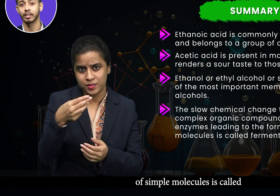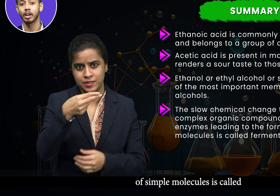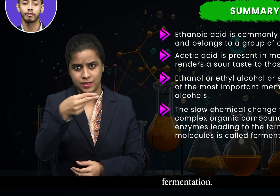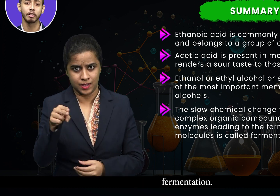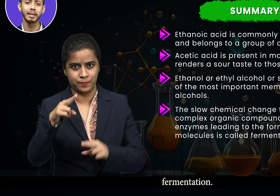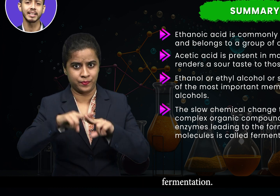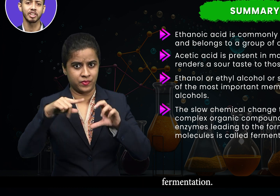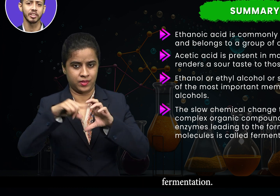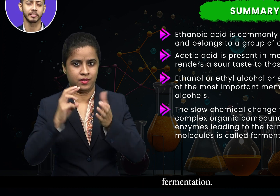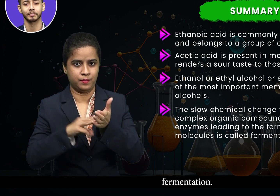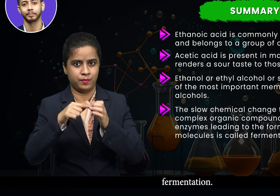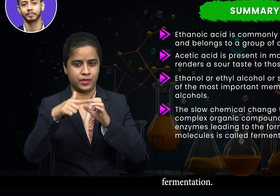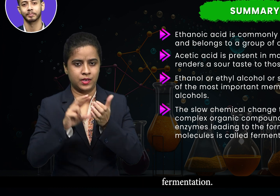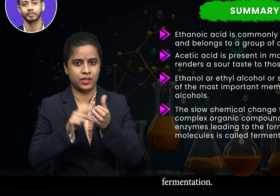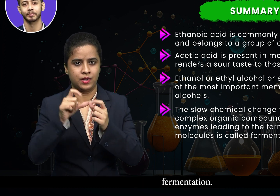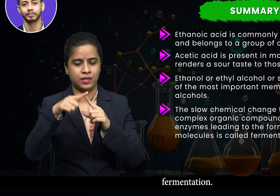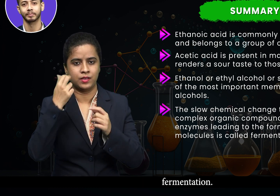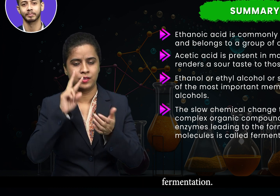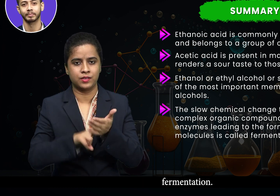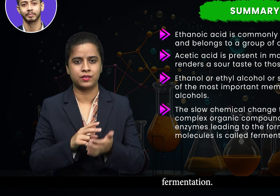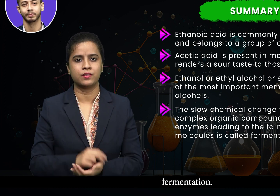called fermentation.